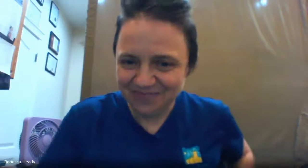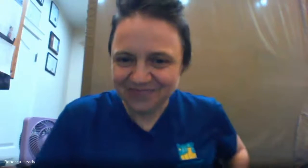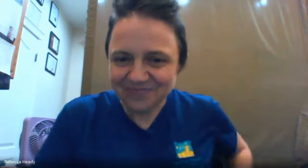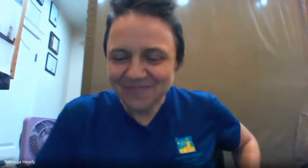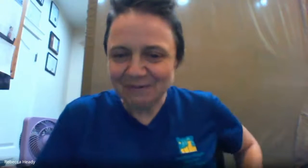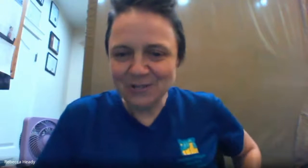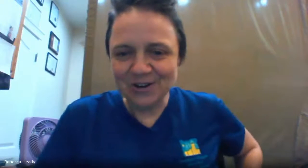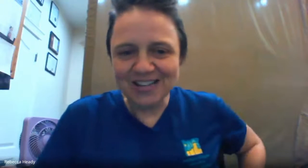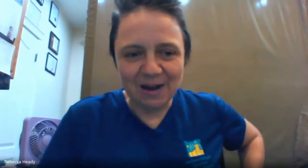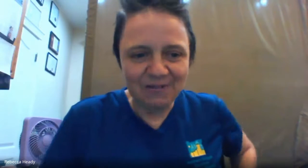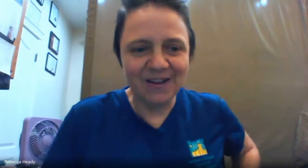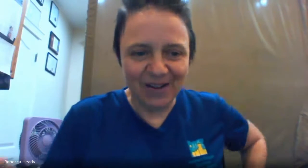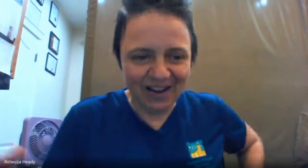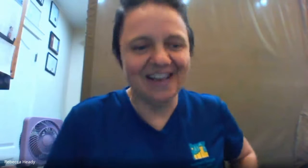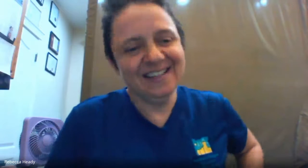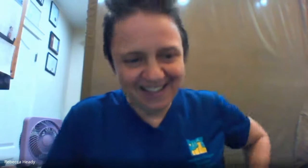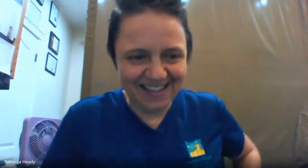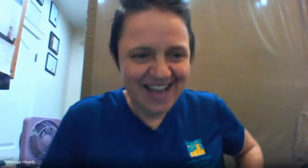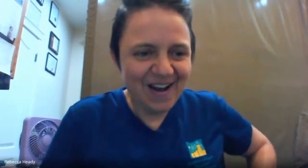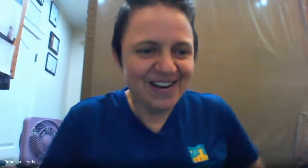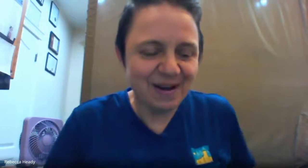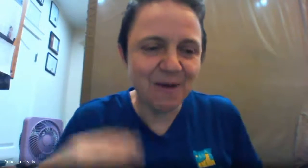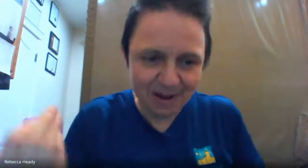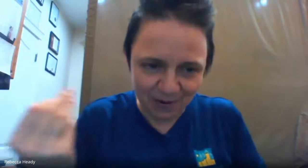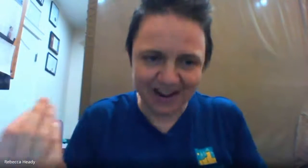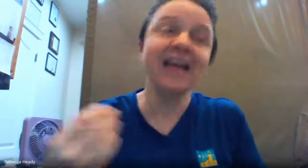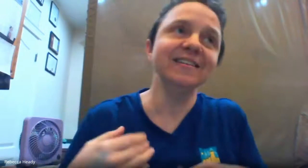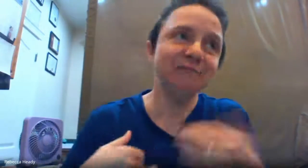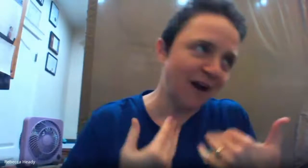For sure. It's how we feel on Monday morning and Friday.